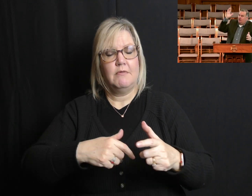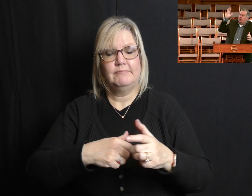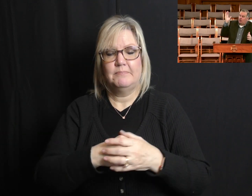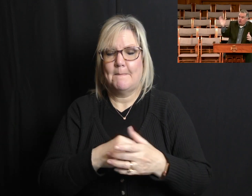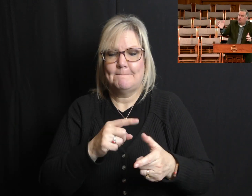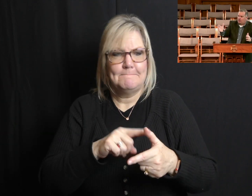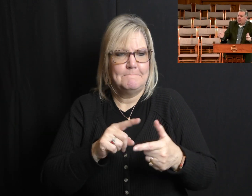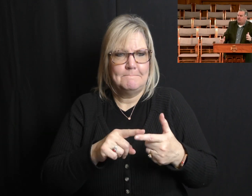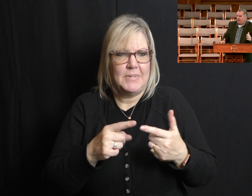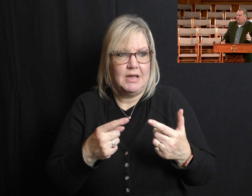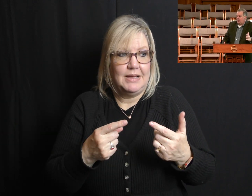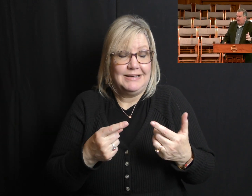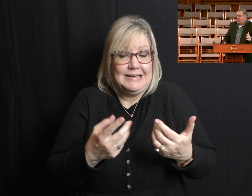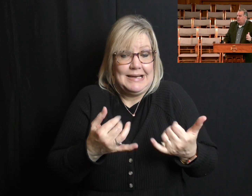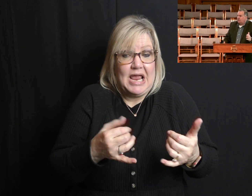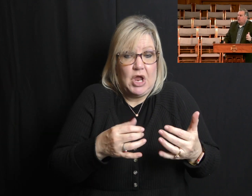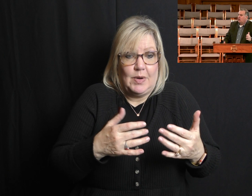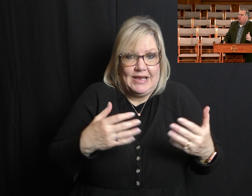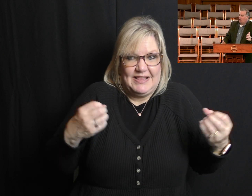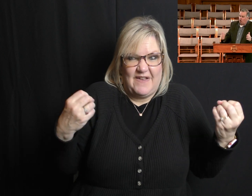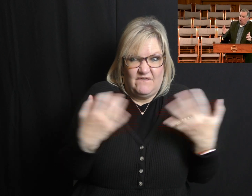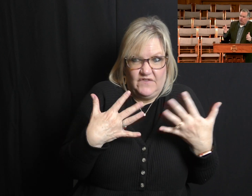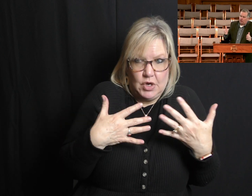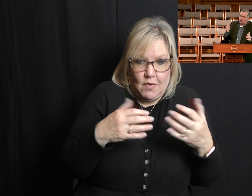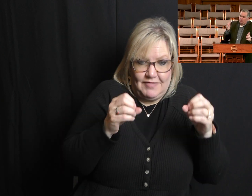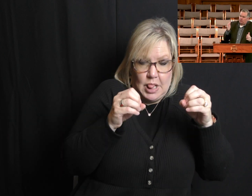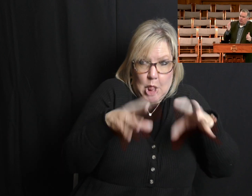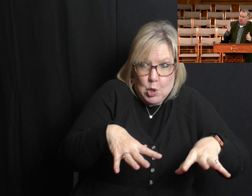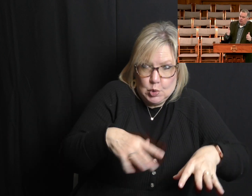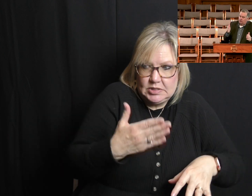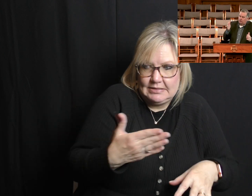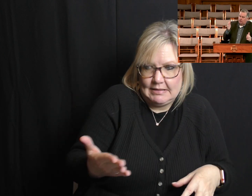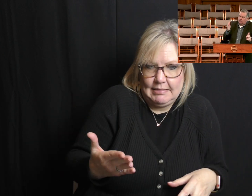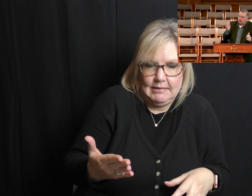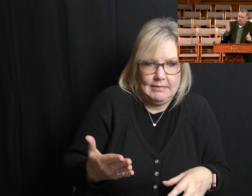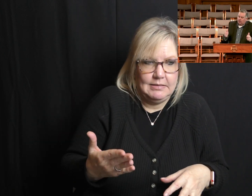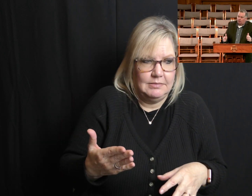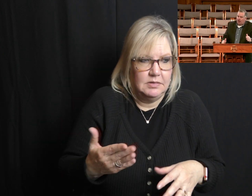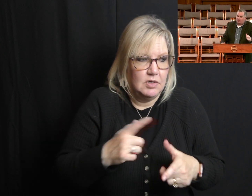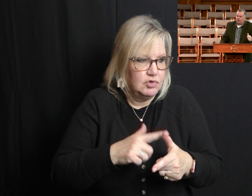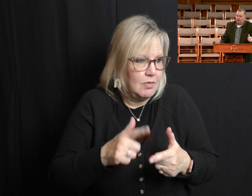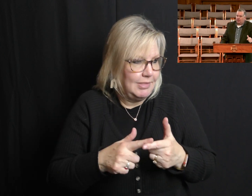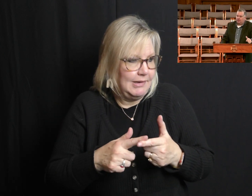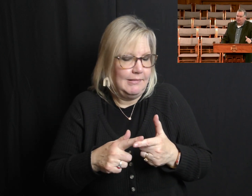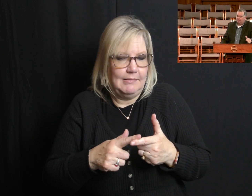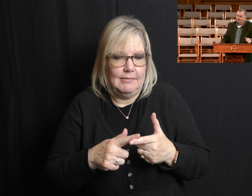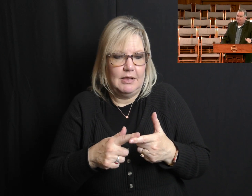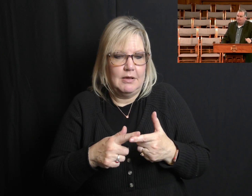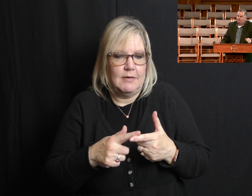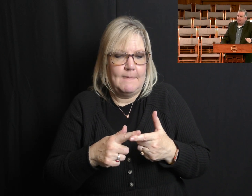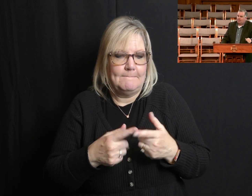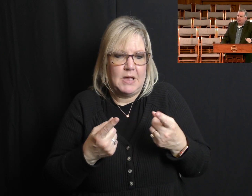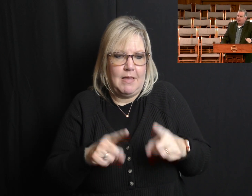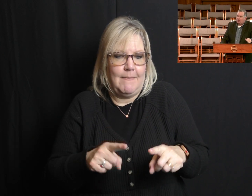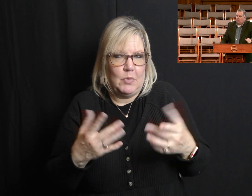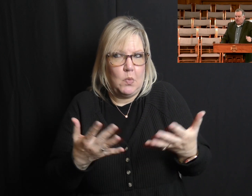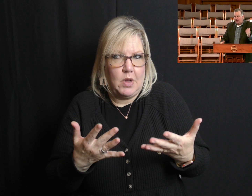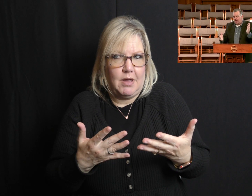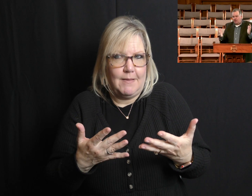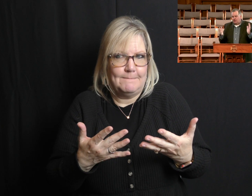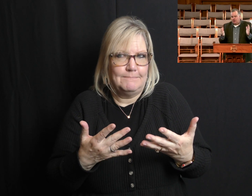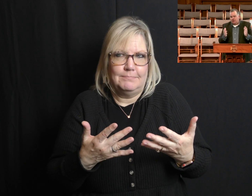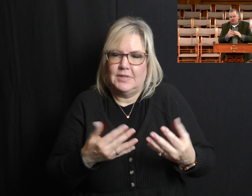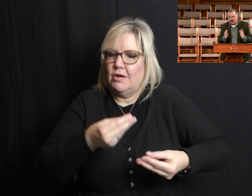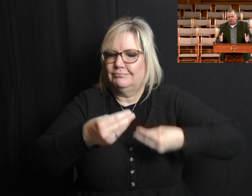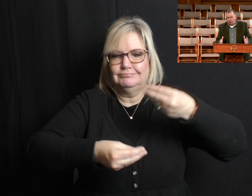fear in losing these things caused him to lose generosity. You see,